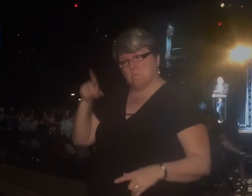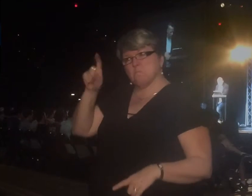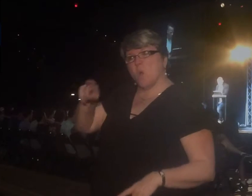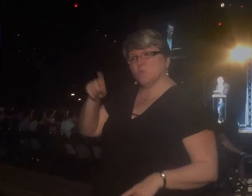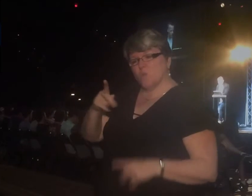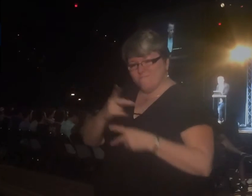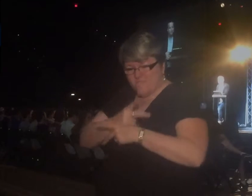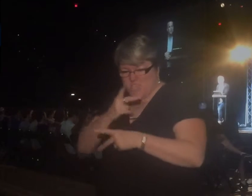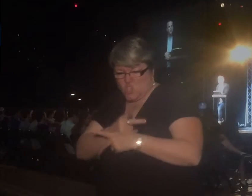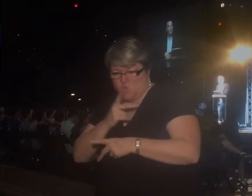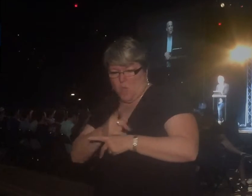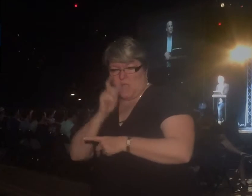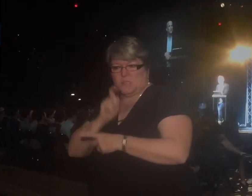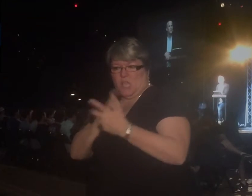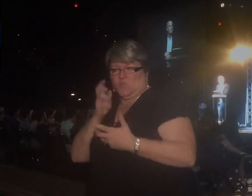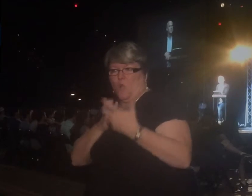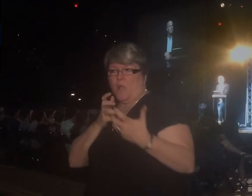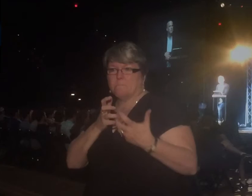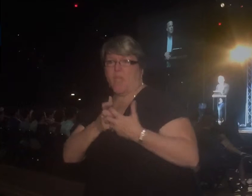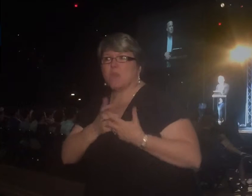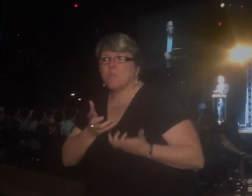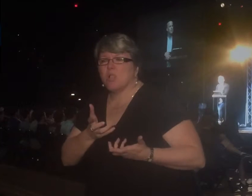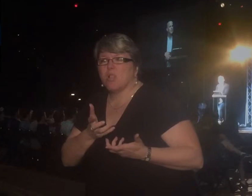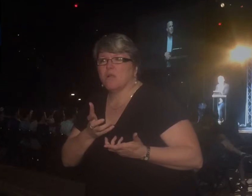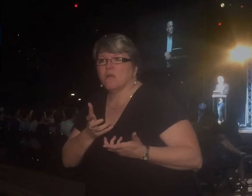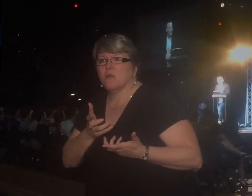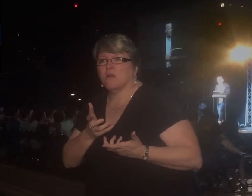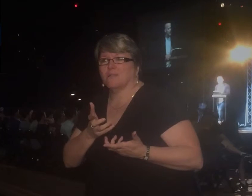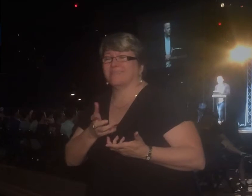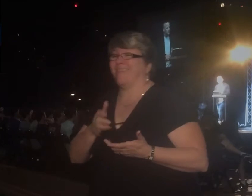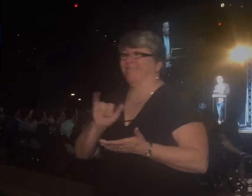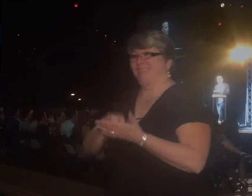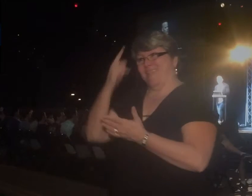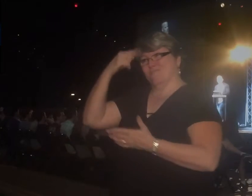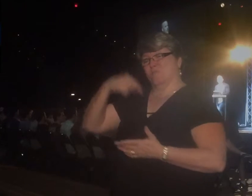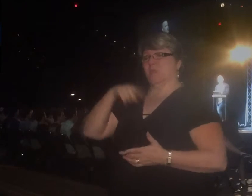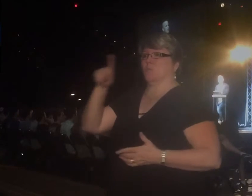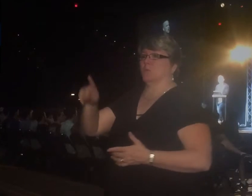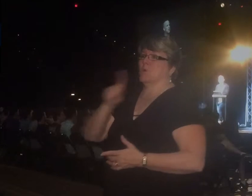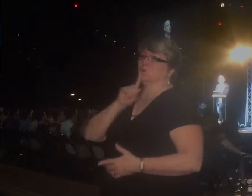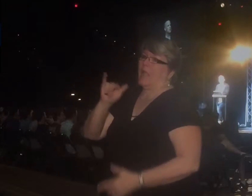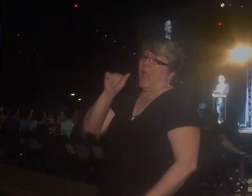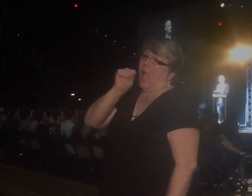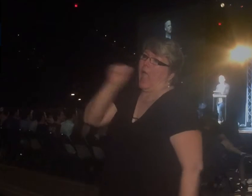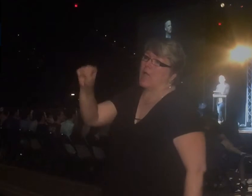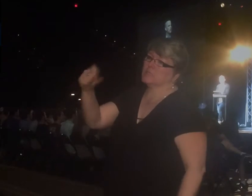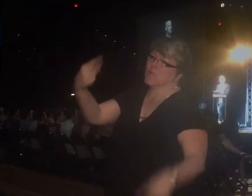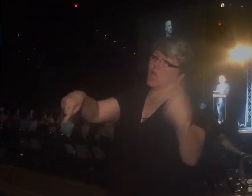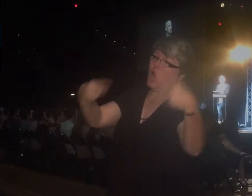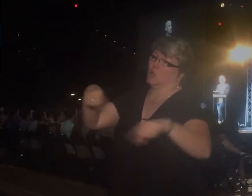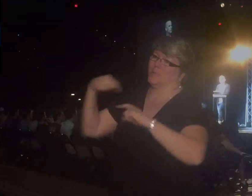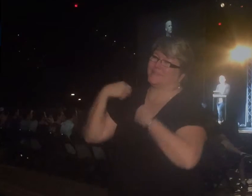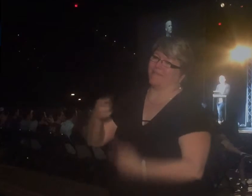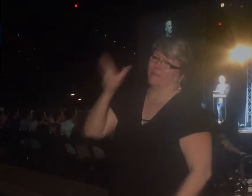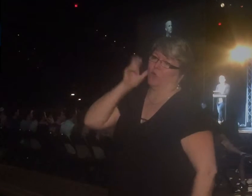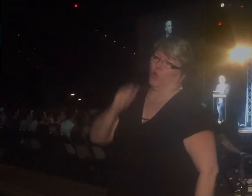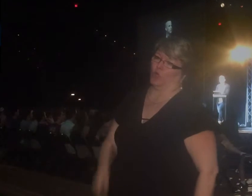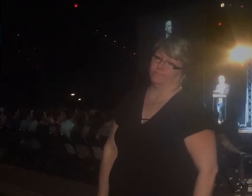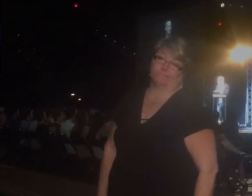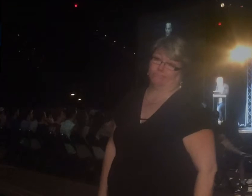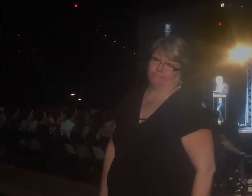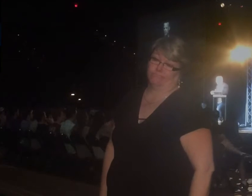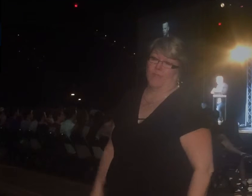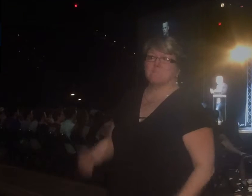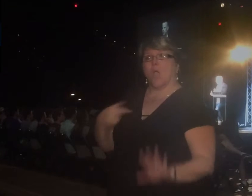pure? Aren't we supposed to figure out if we're sexually compatible? That to me is one of the most asinine arguments I've ever